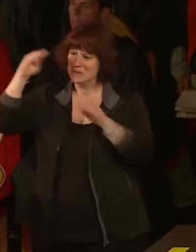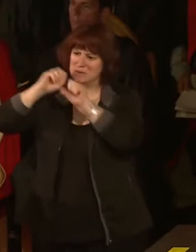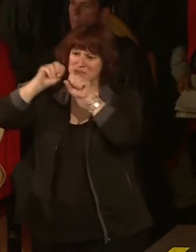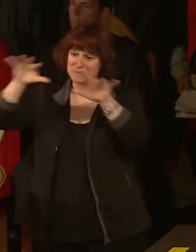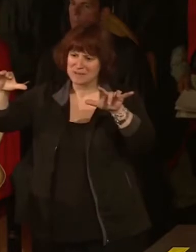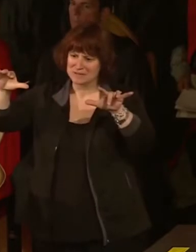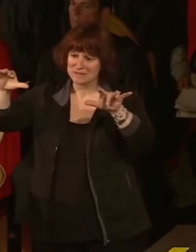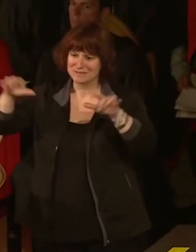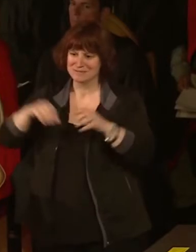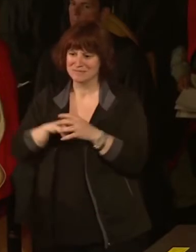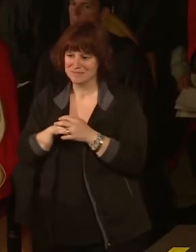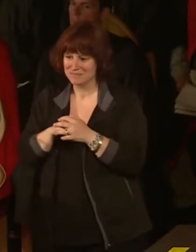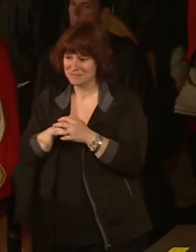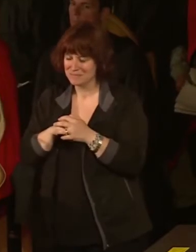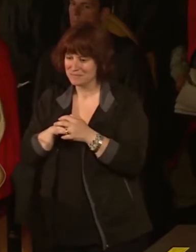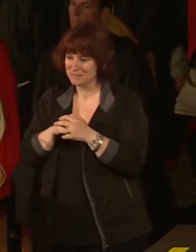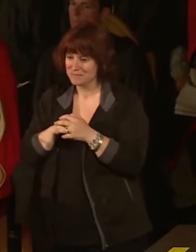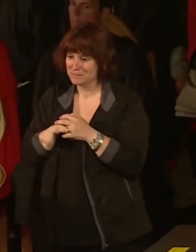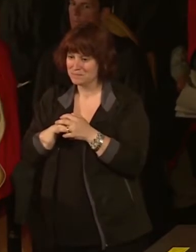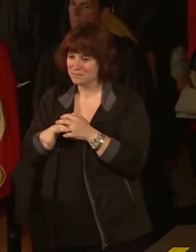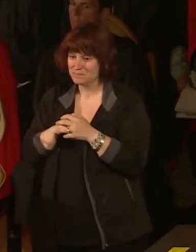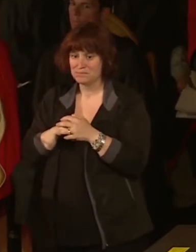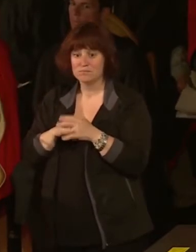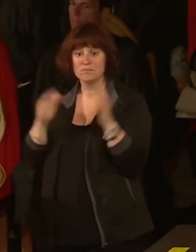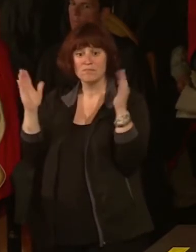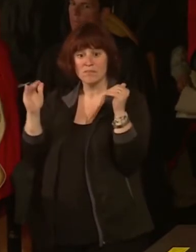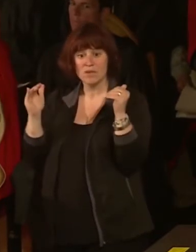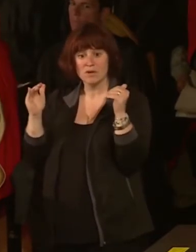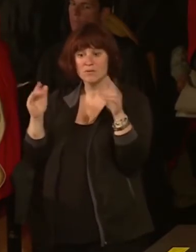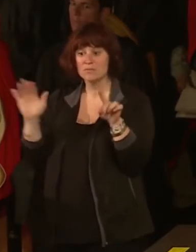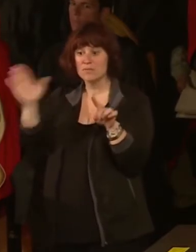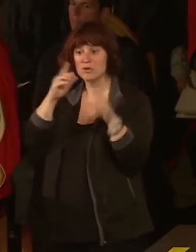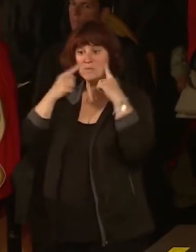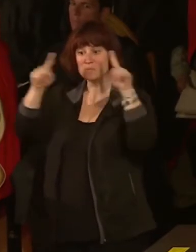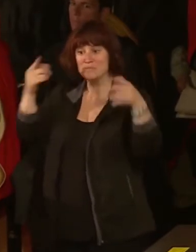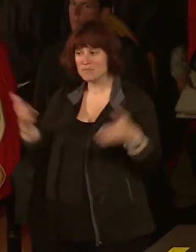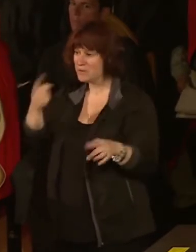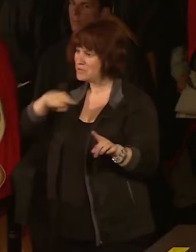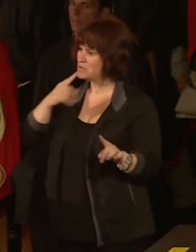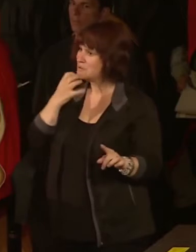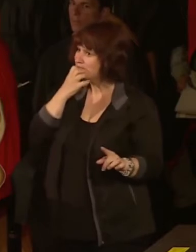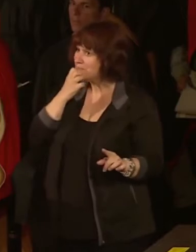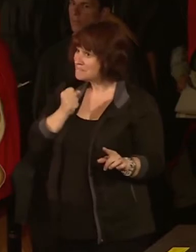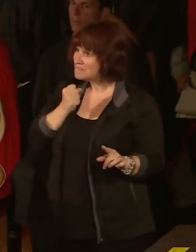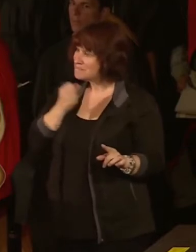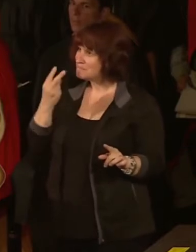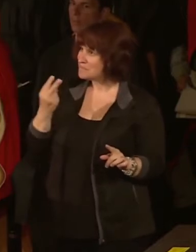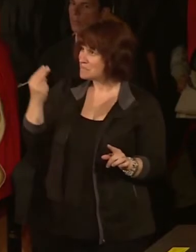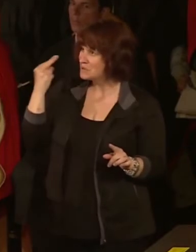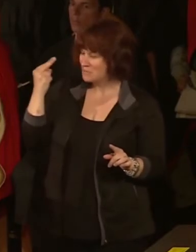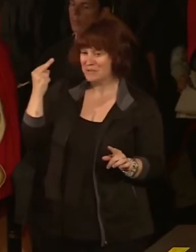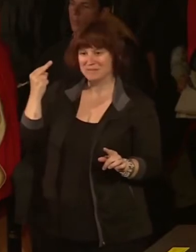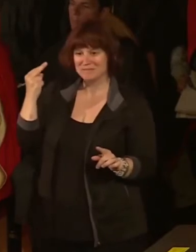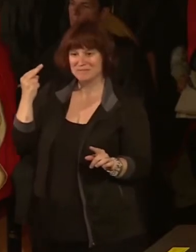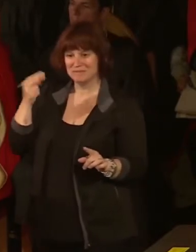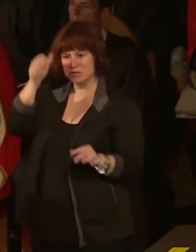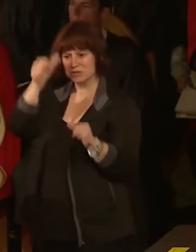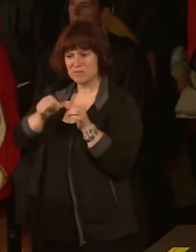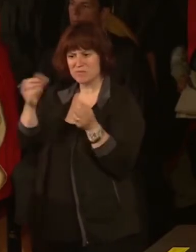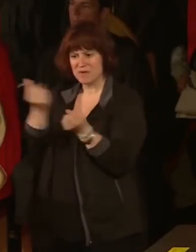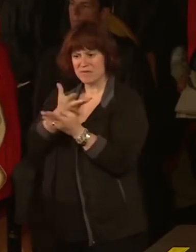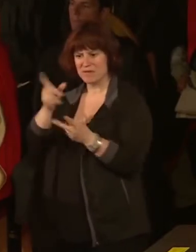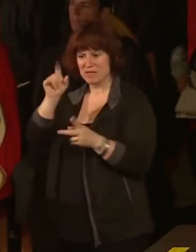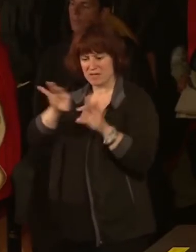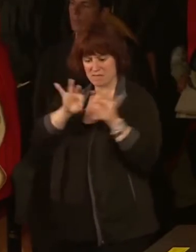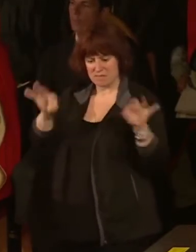my fellow sailors of science. I hope you will treasure your achievement and will think of and never squander the degree